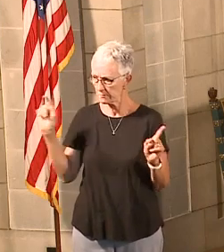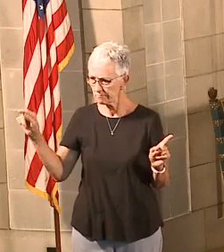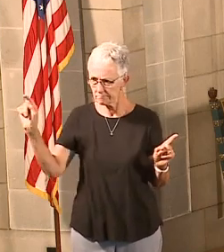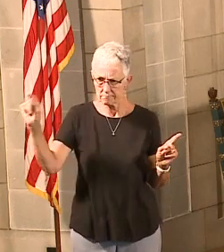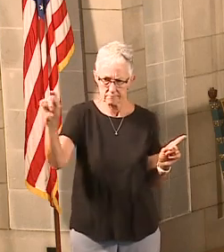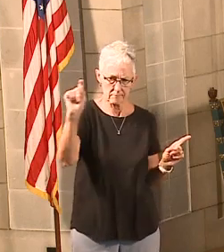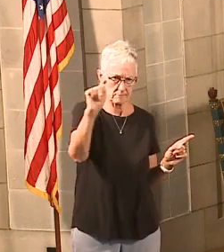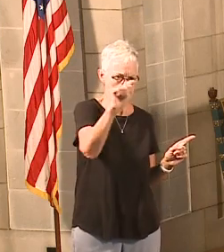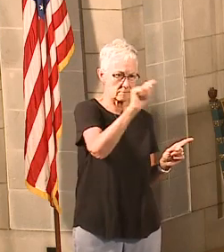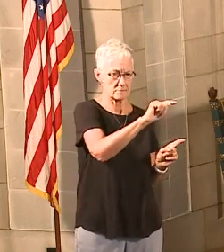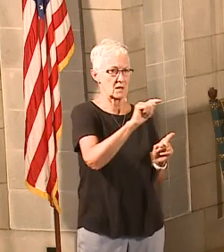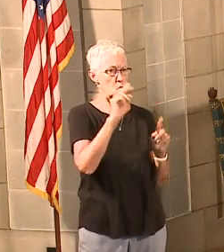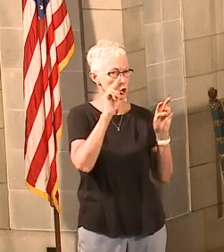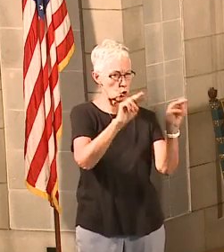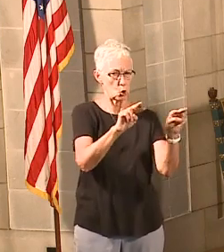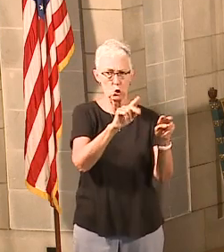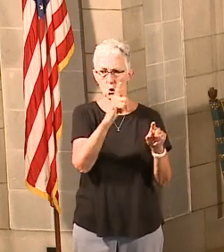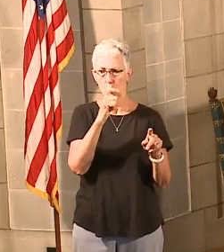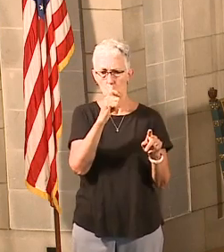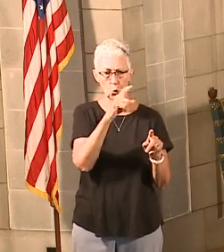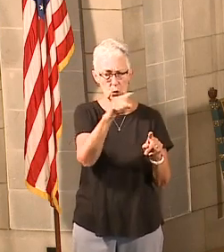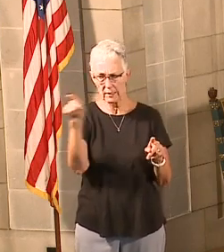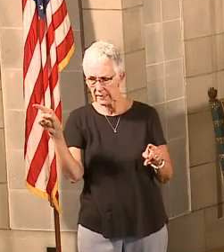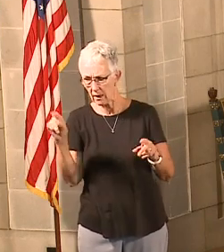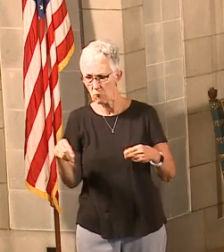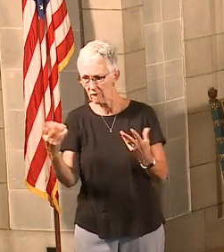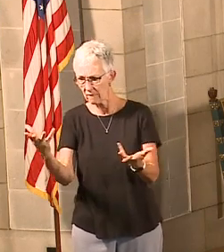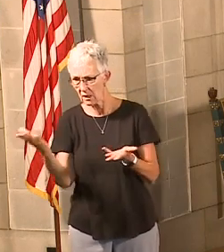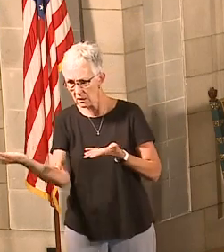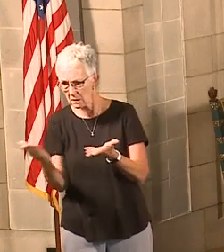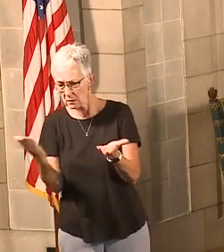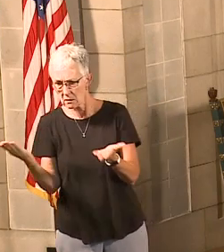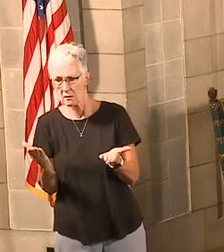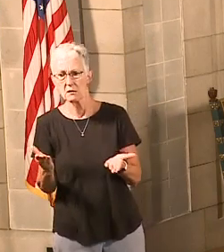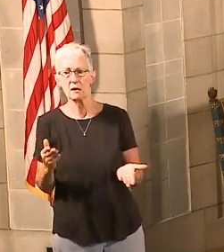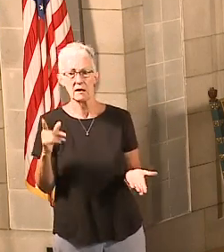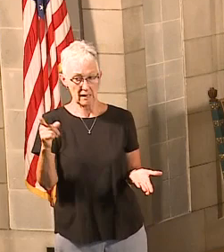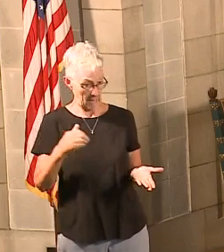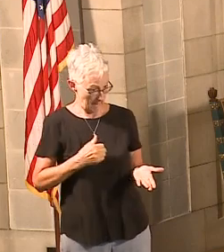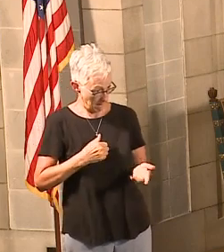look at provider access and adequacy across not only